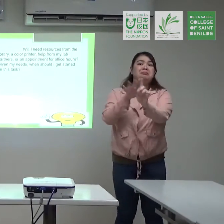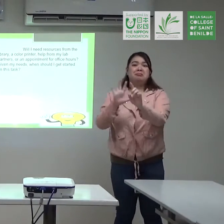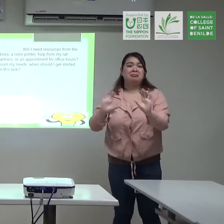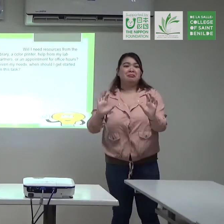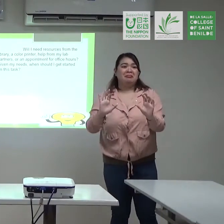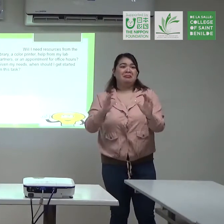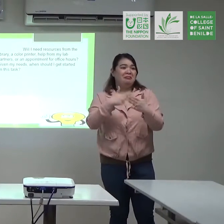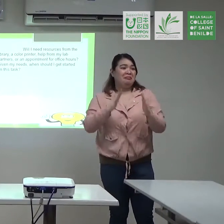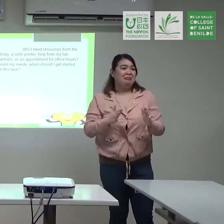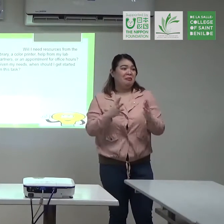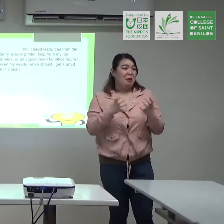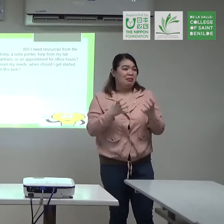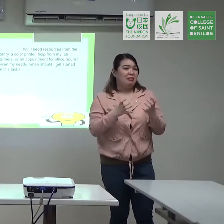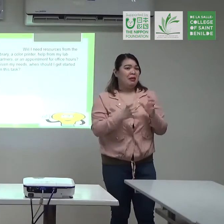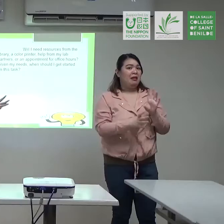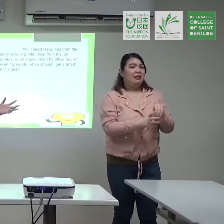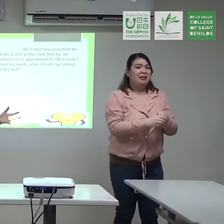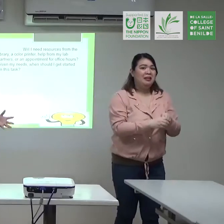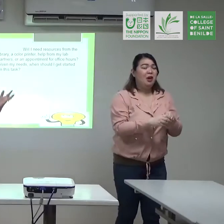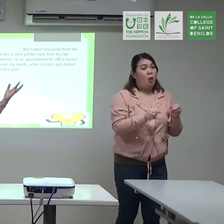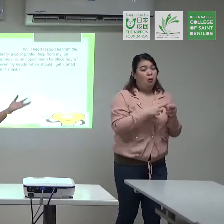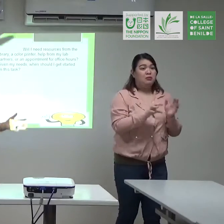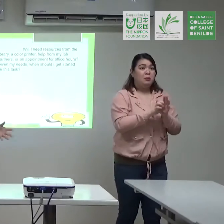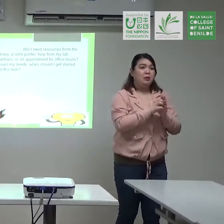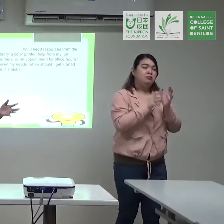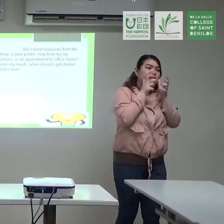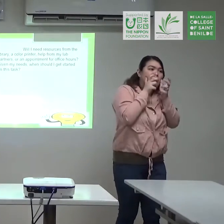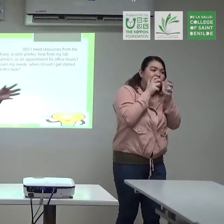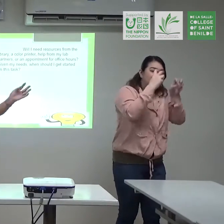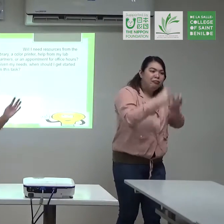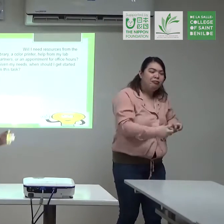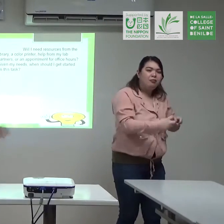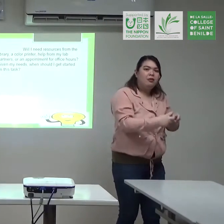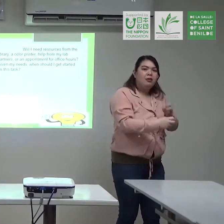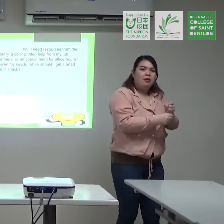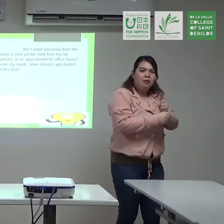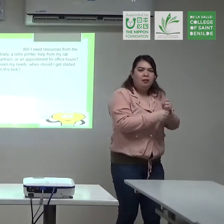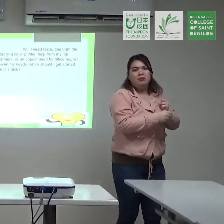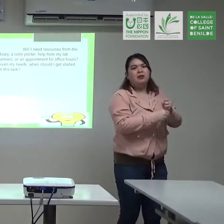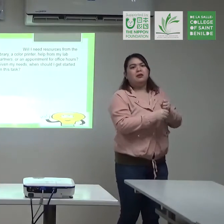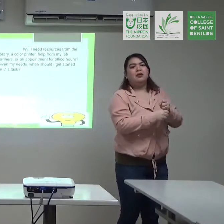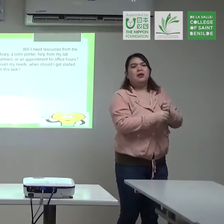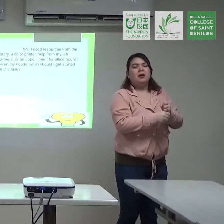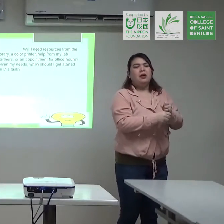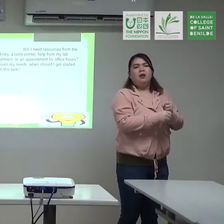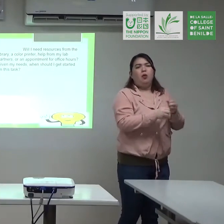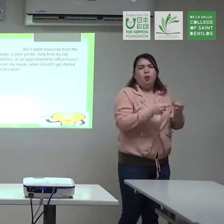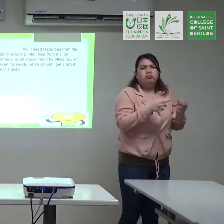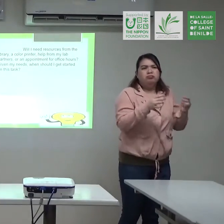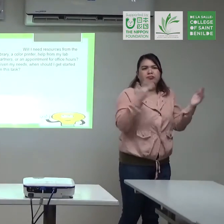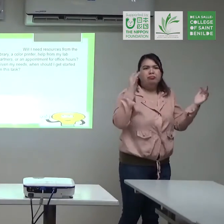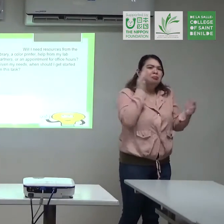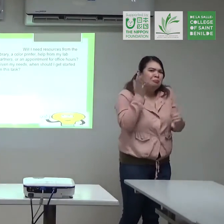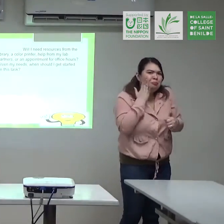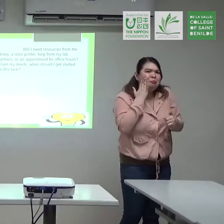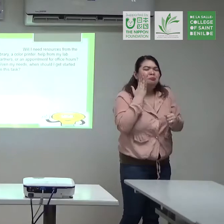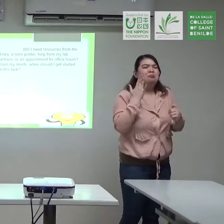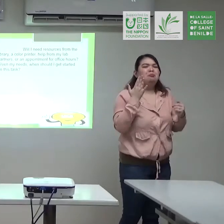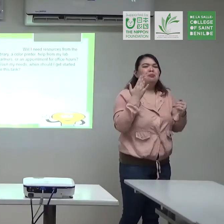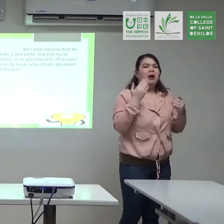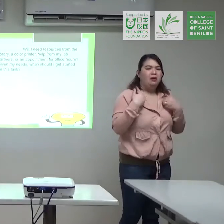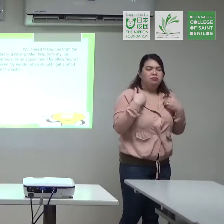are people who prefer to live, to learn, and study there in the well-lighted Jollibee with all the